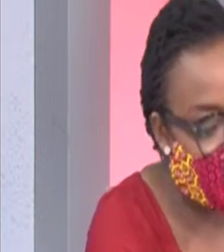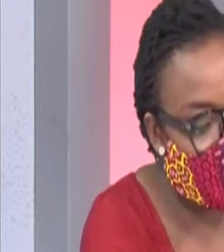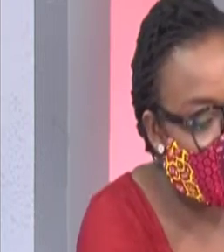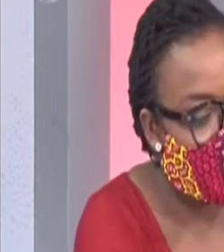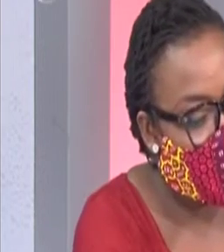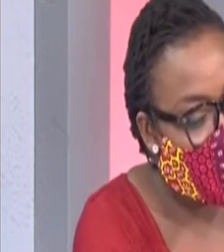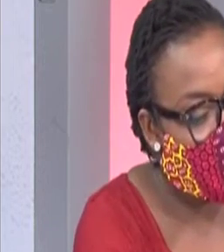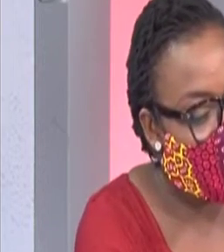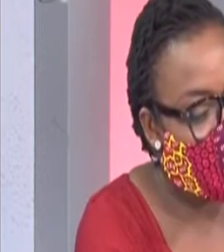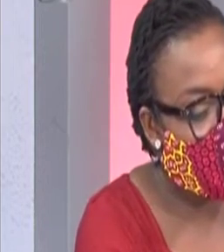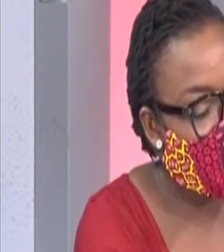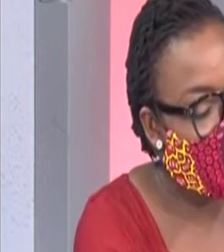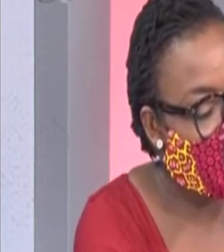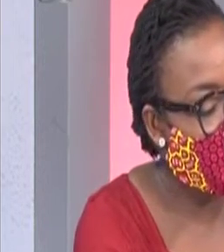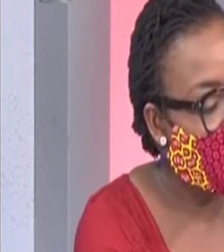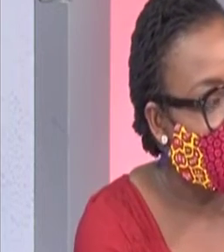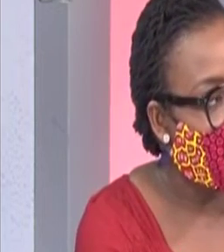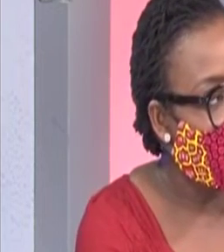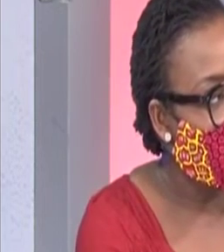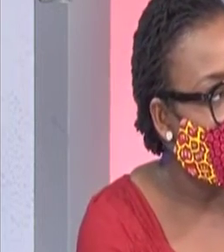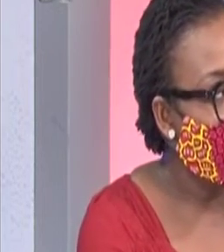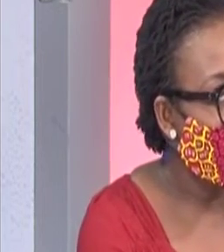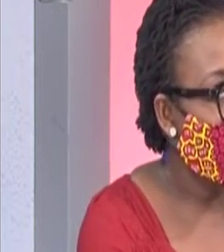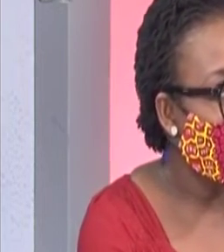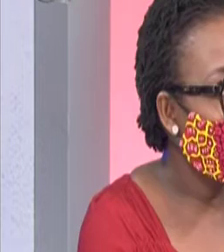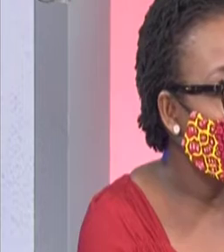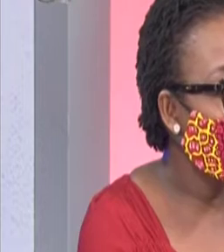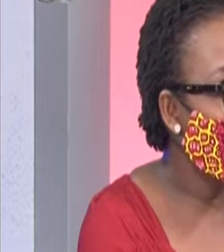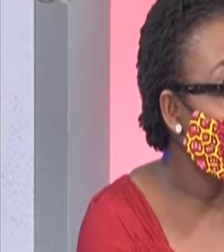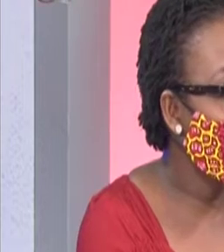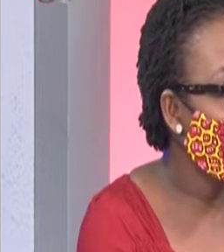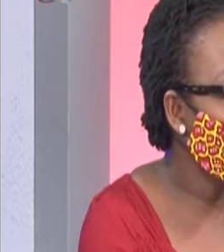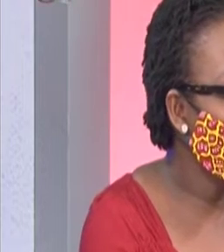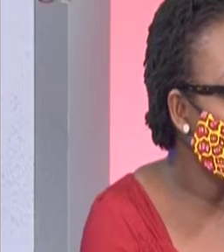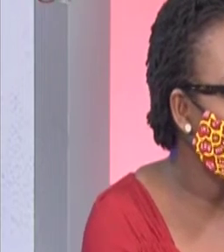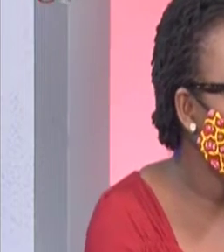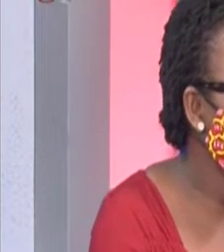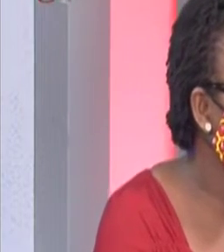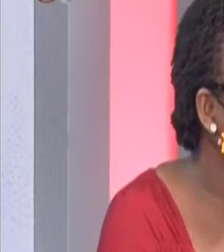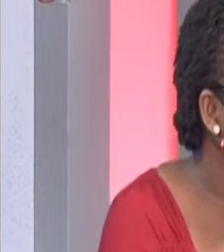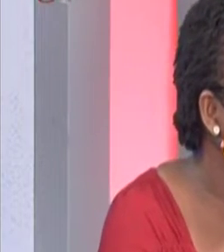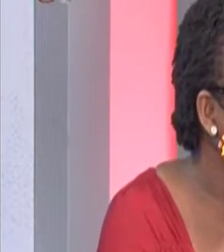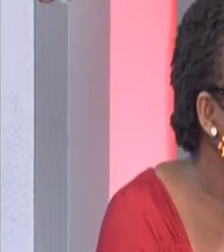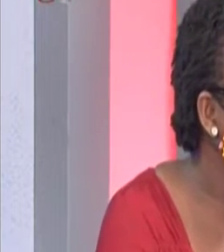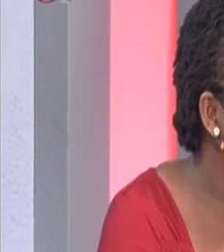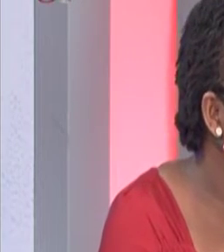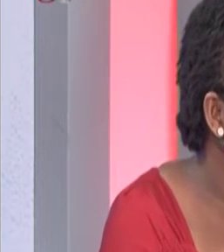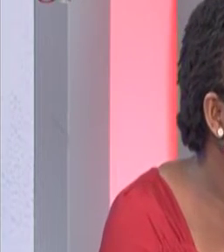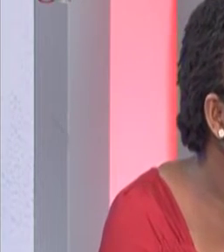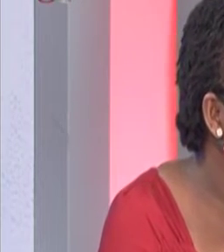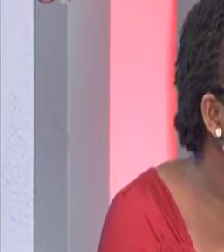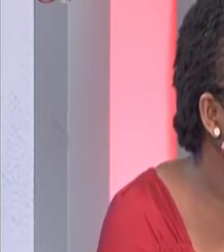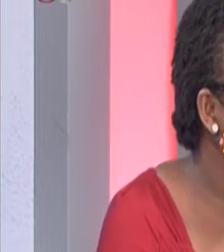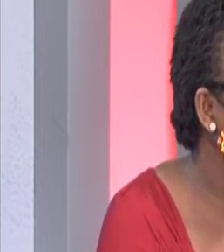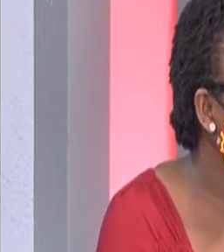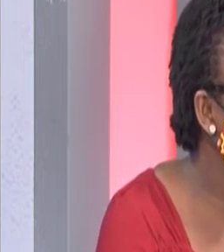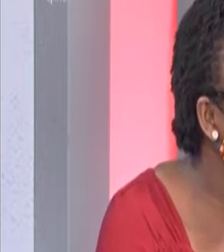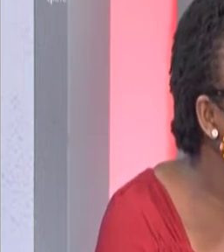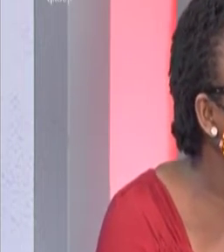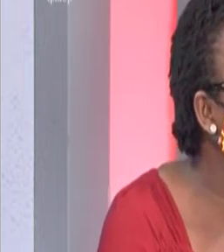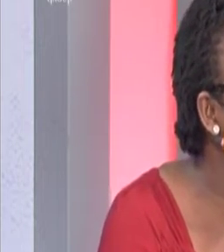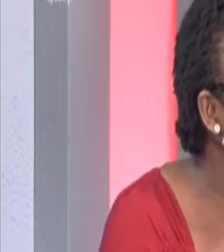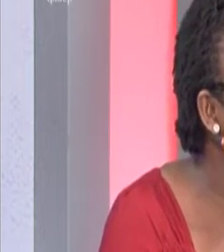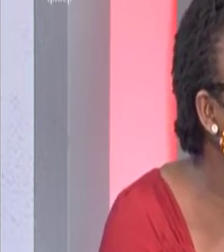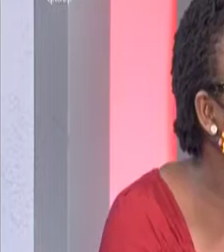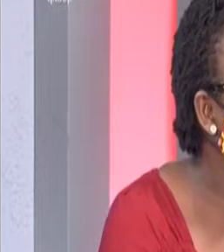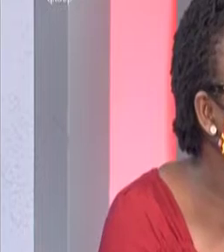is. The traffic is not on the streets. We find the traffic at home. If you're home, you'll be on your phone and you'll be surfing the net. So I